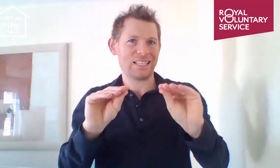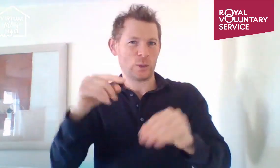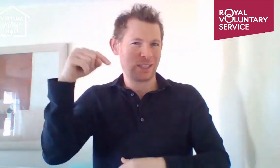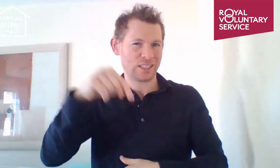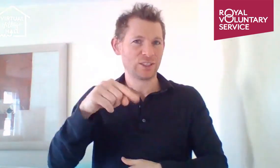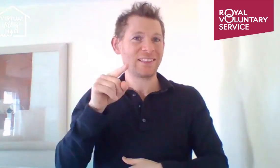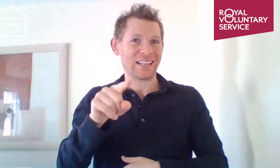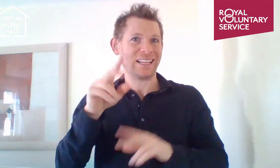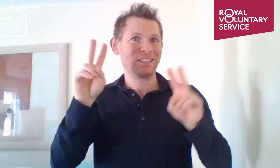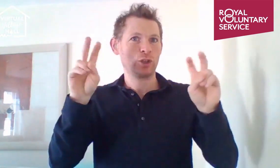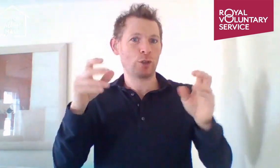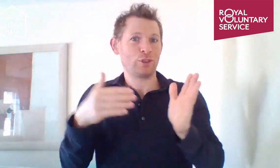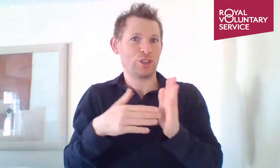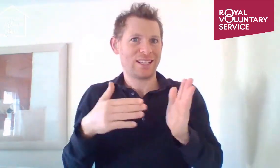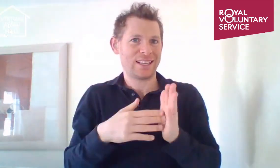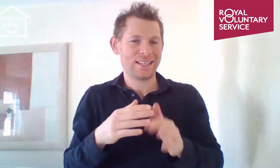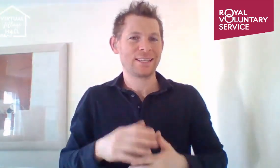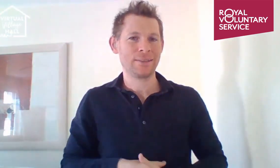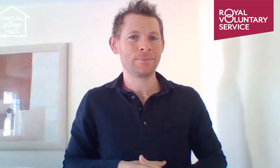in school and educational topics.